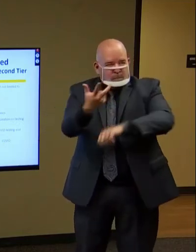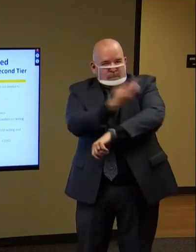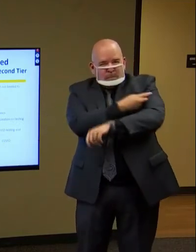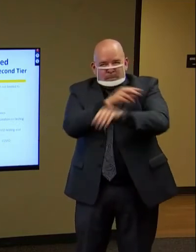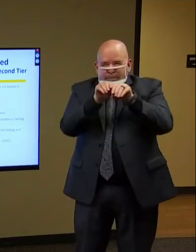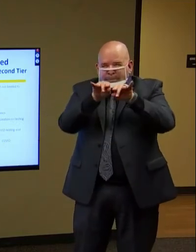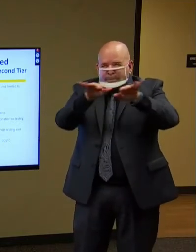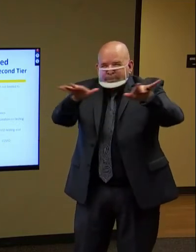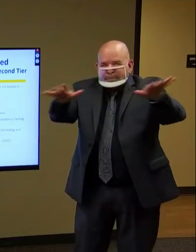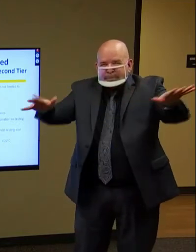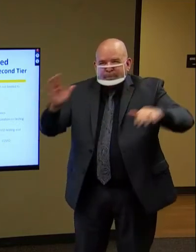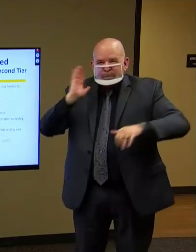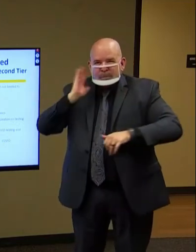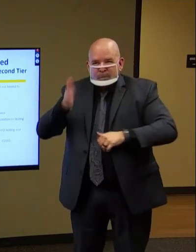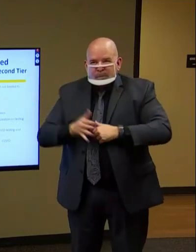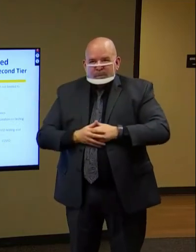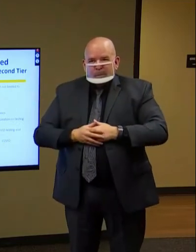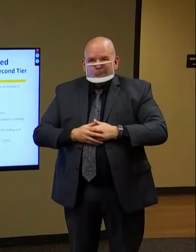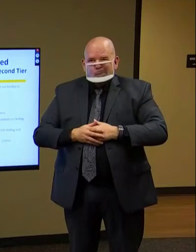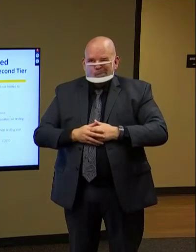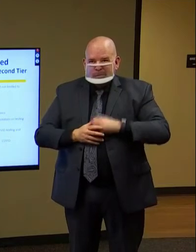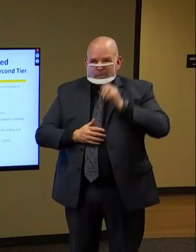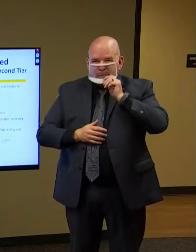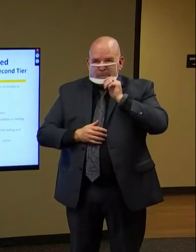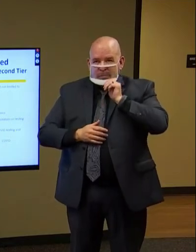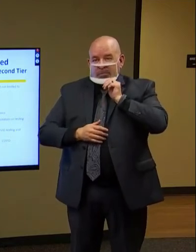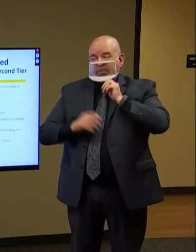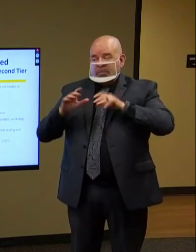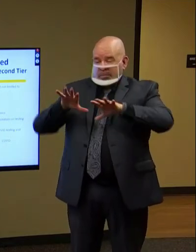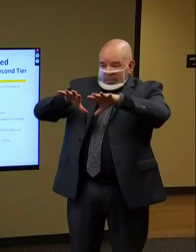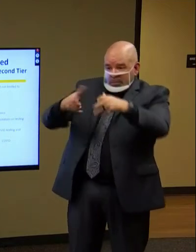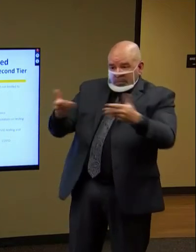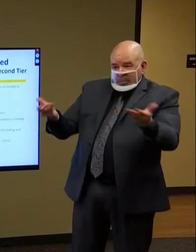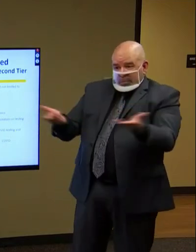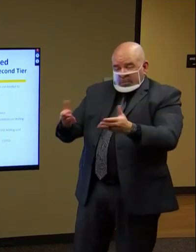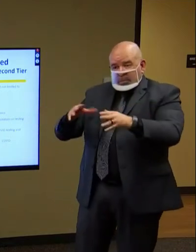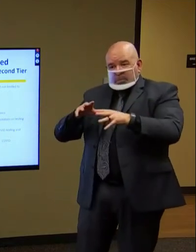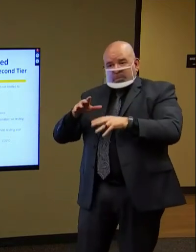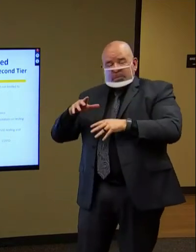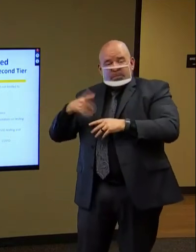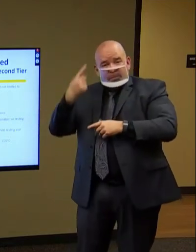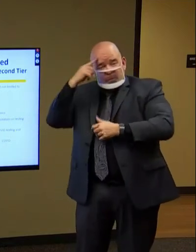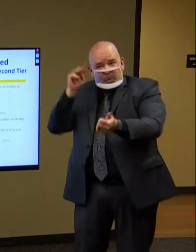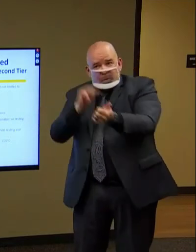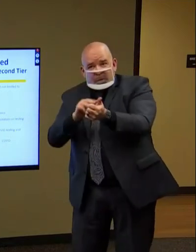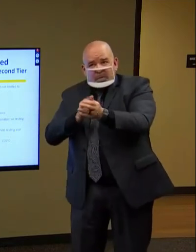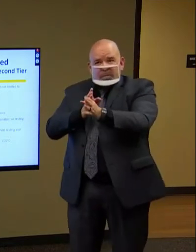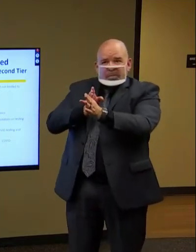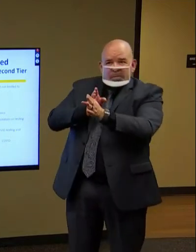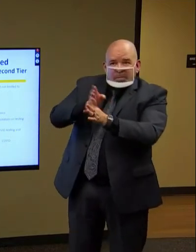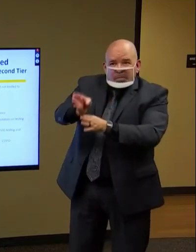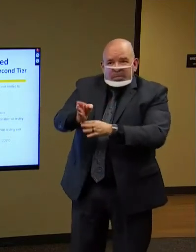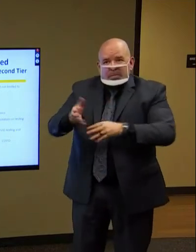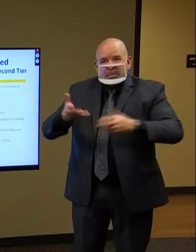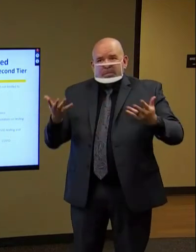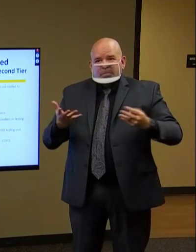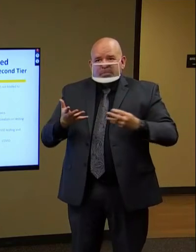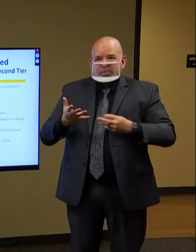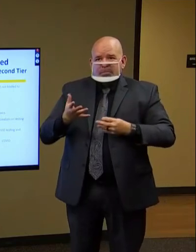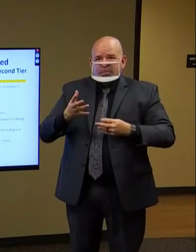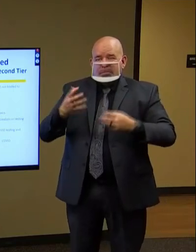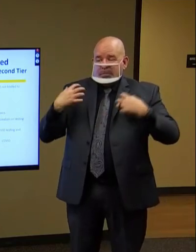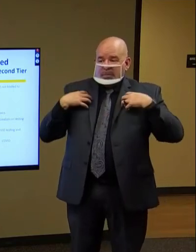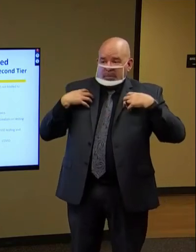own expert group locally that provided more even granular recommendations, like within healthcare providers, if